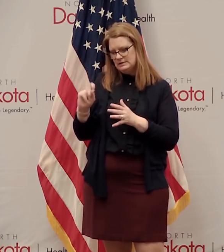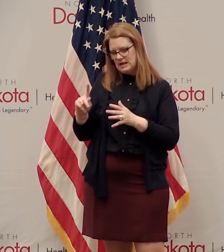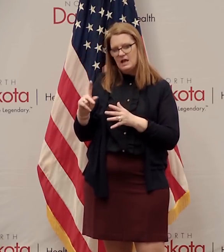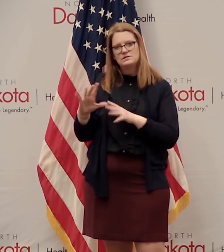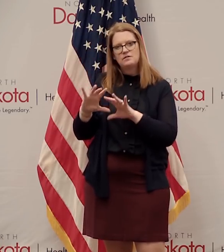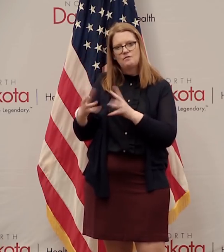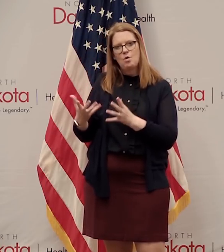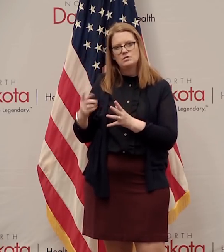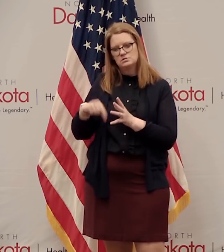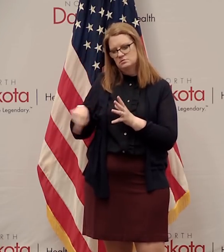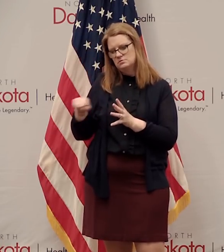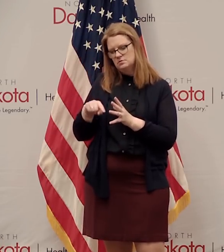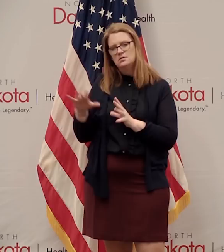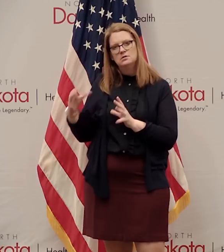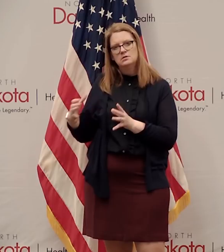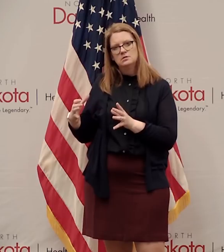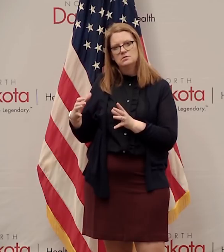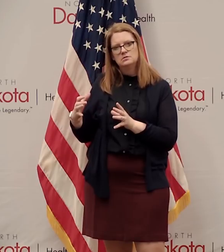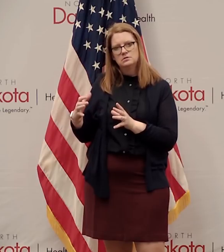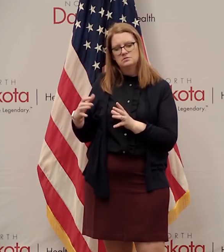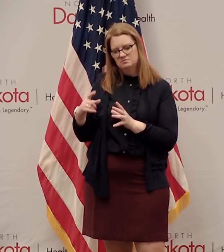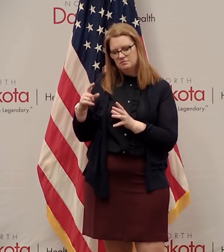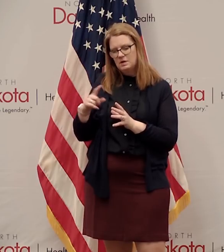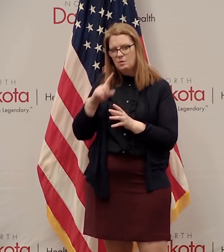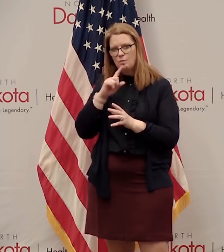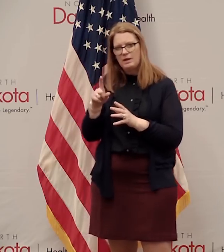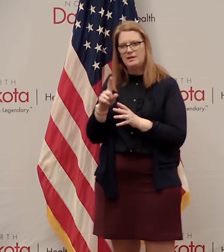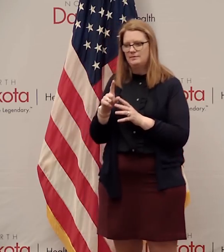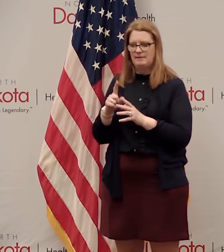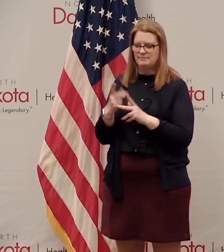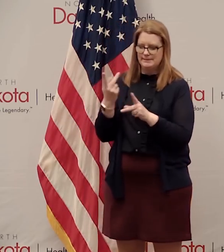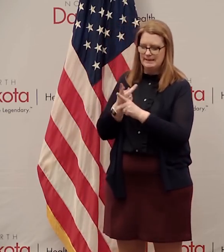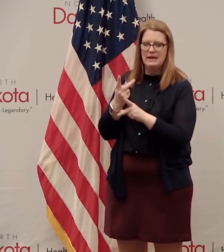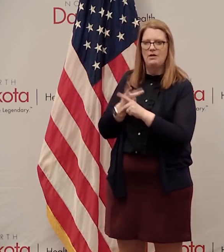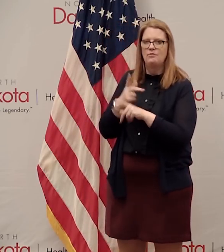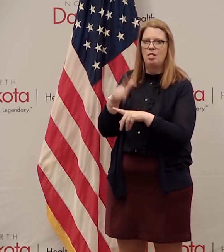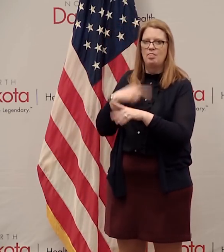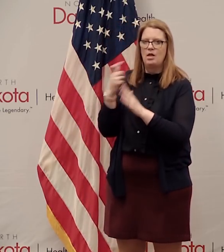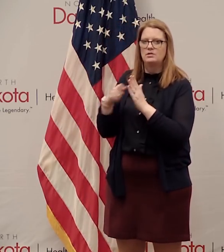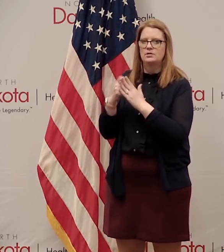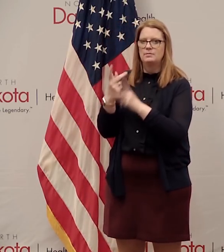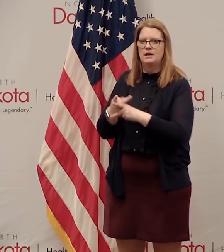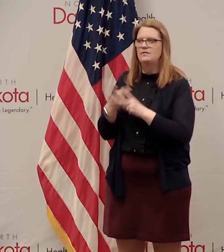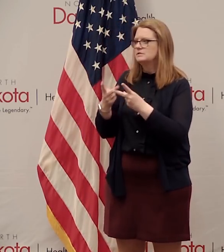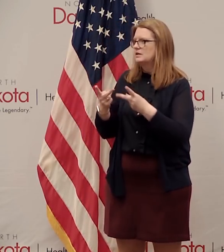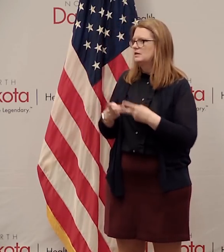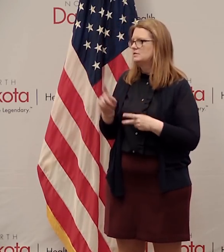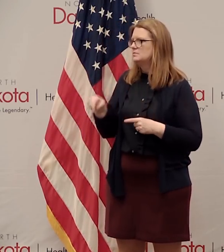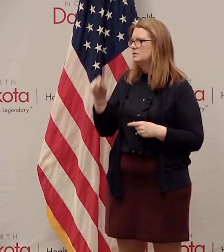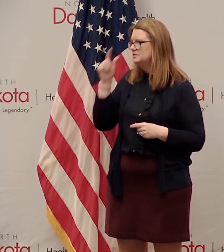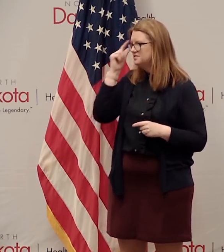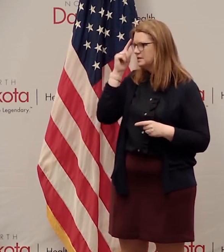from Chris, because we've got to do even more than what we have been relative to those long-term care facilities.